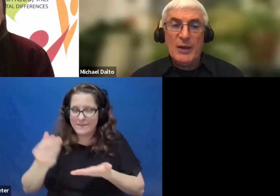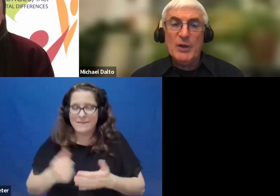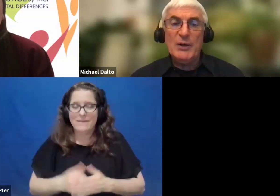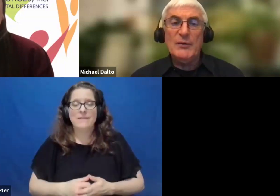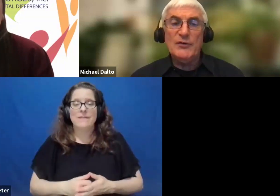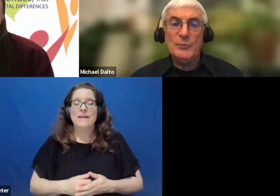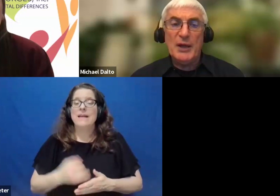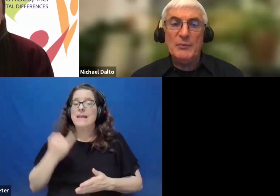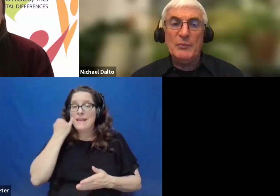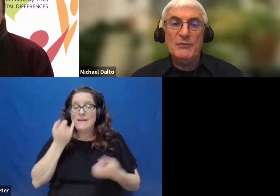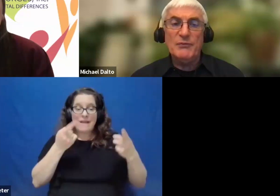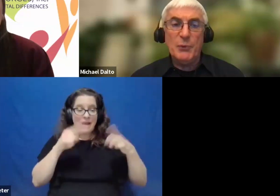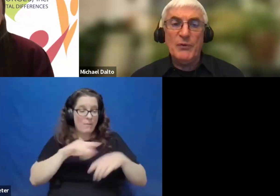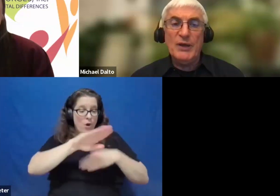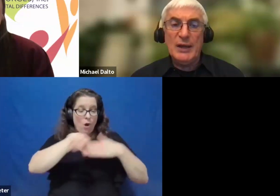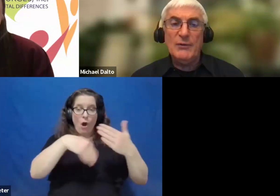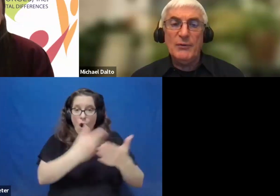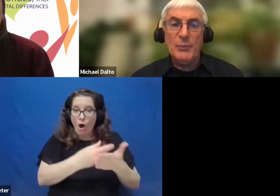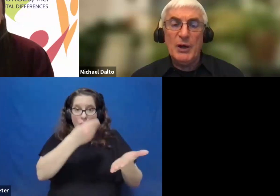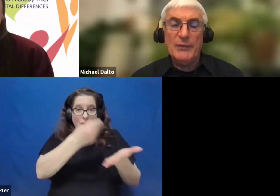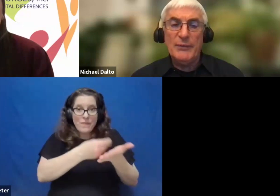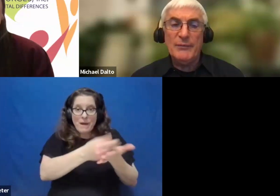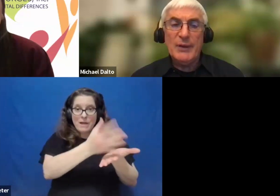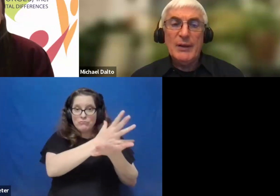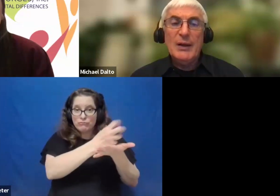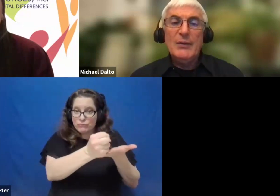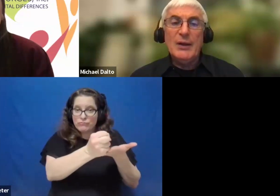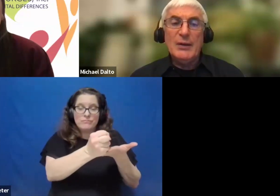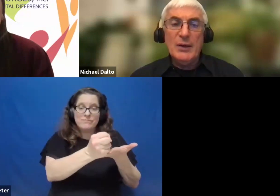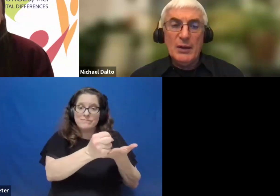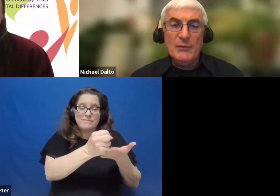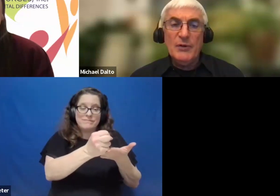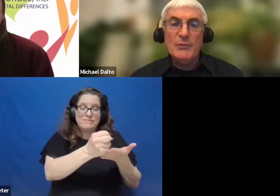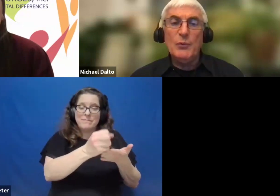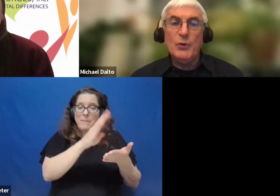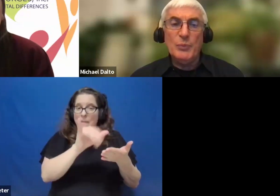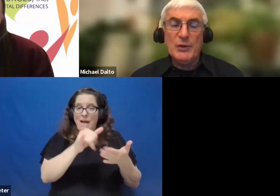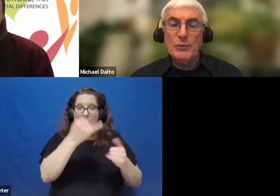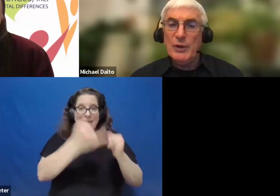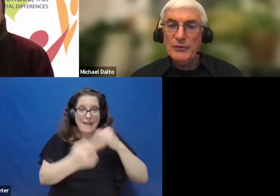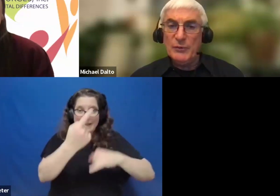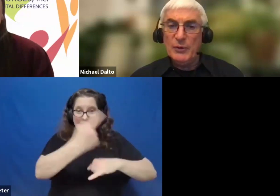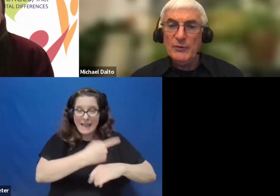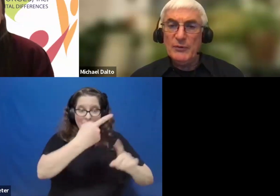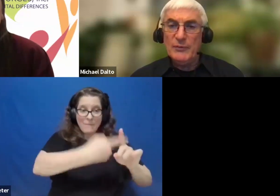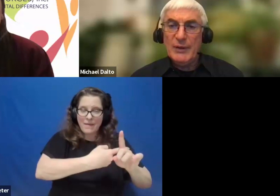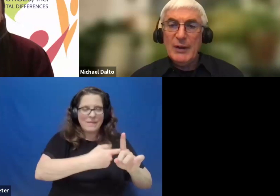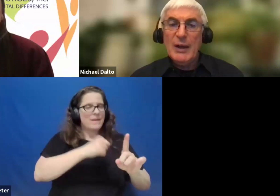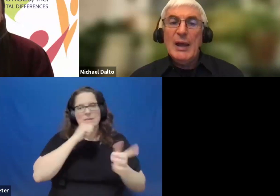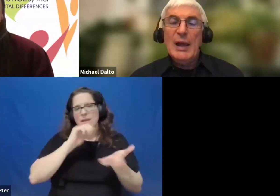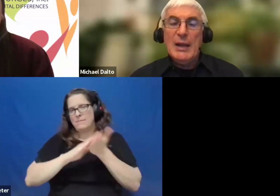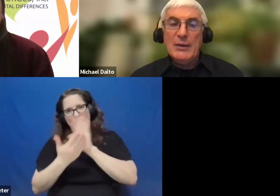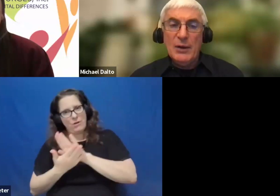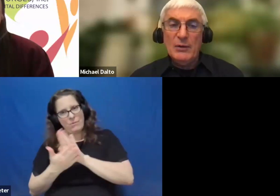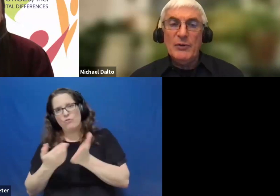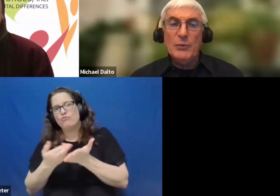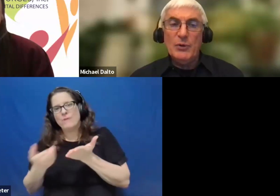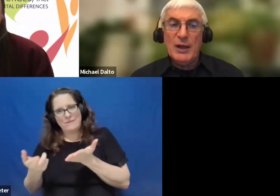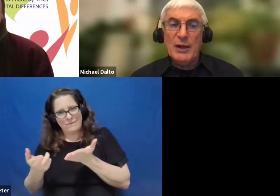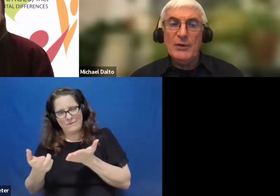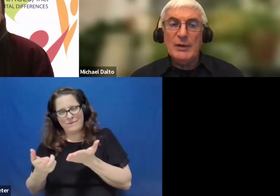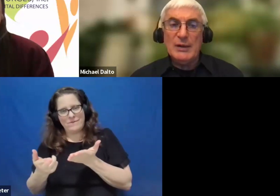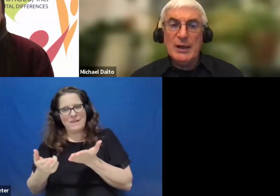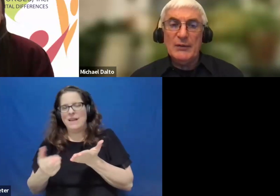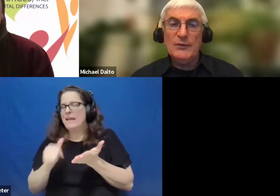all of that money is spent before the end of the month, then none of it will be a resource and none of it